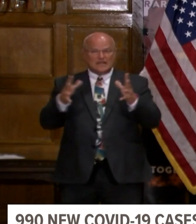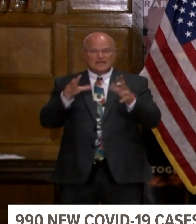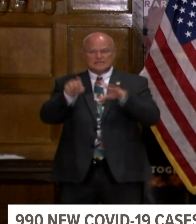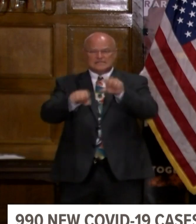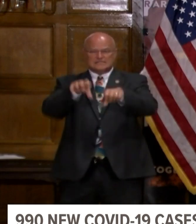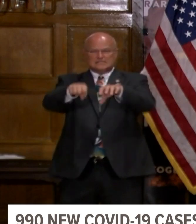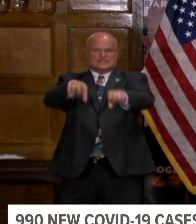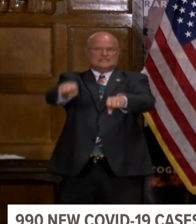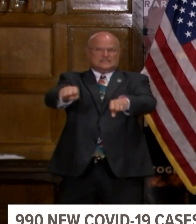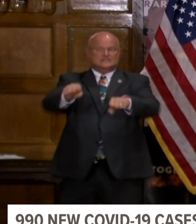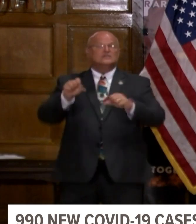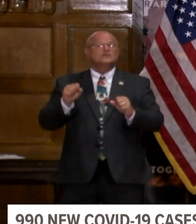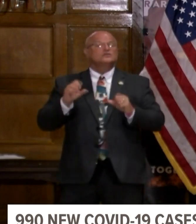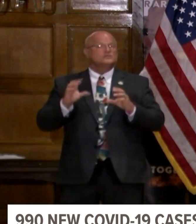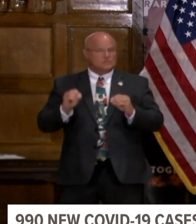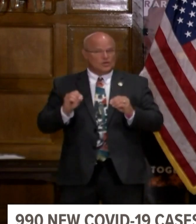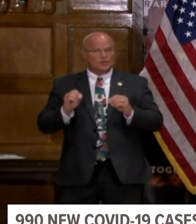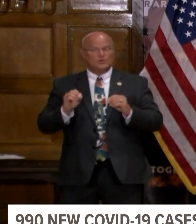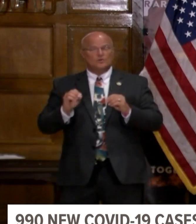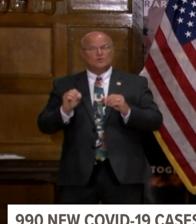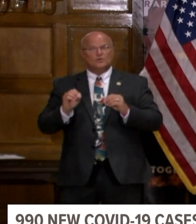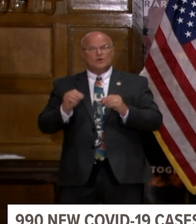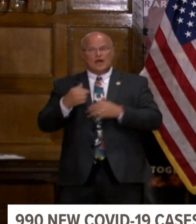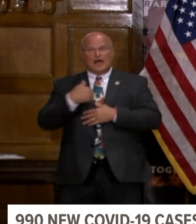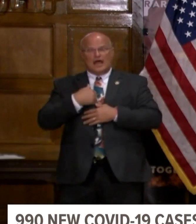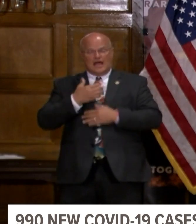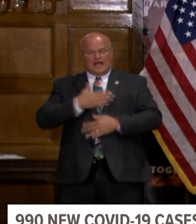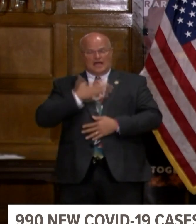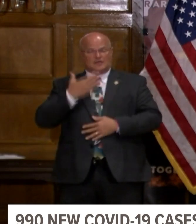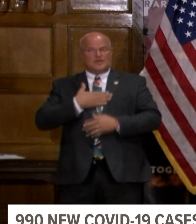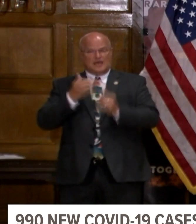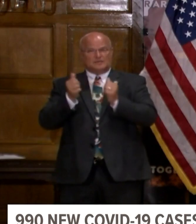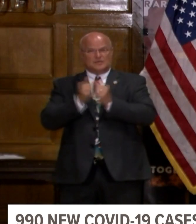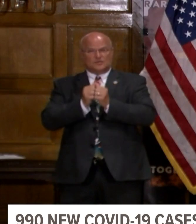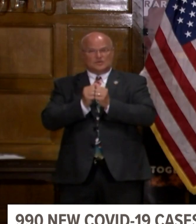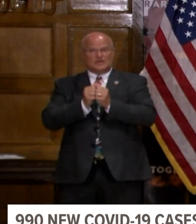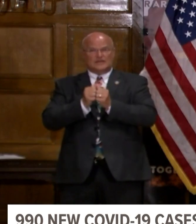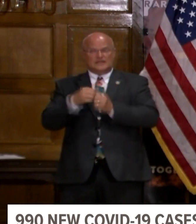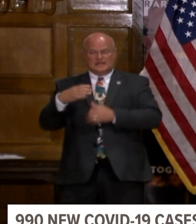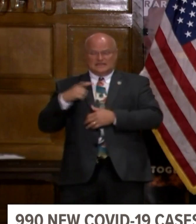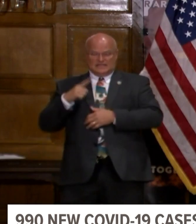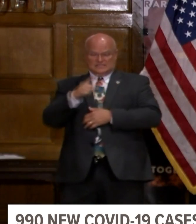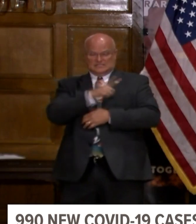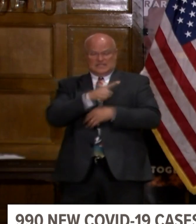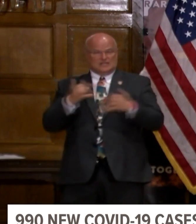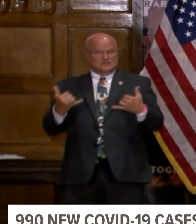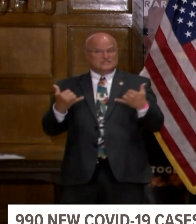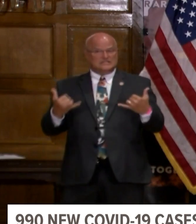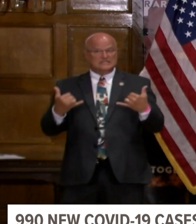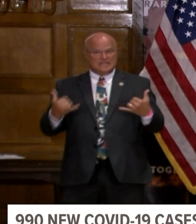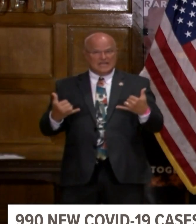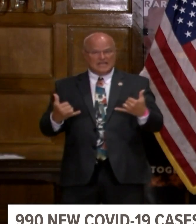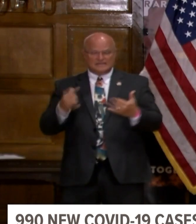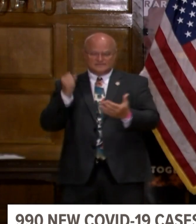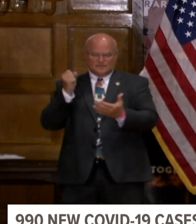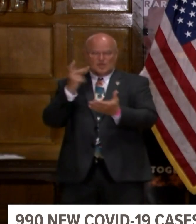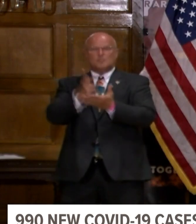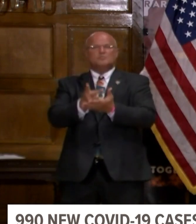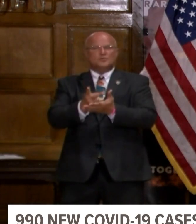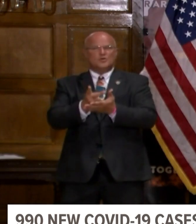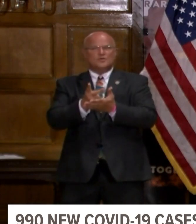it. And so I'm pleased with the General Assembly today, the Legislative Council